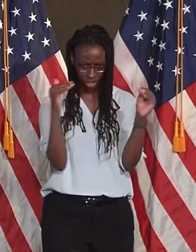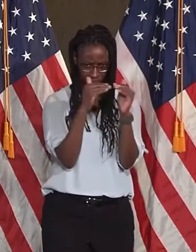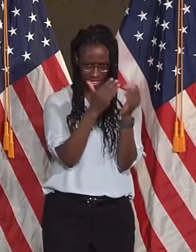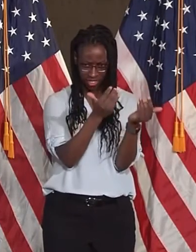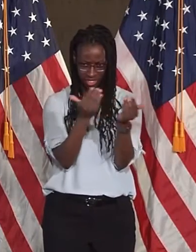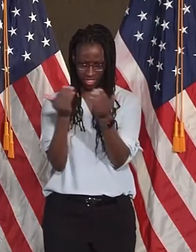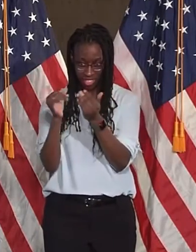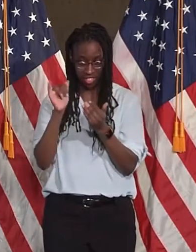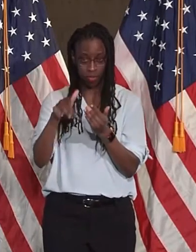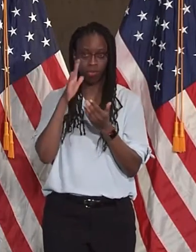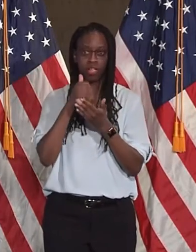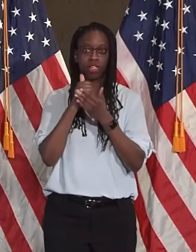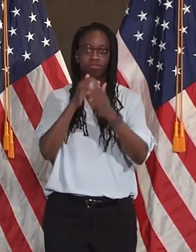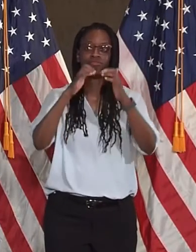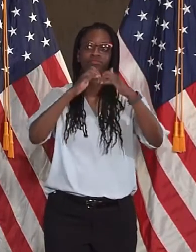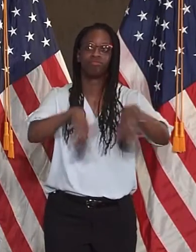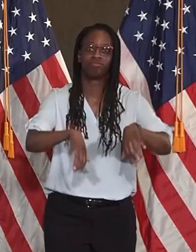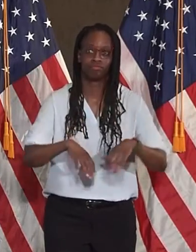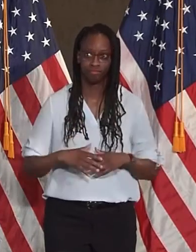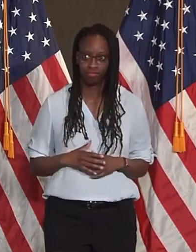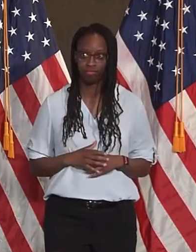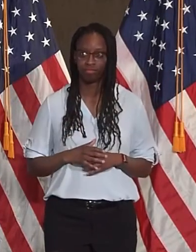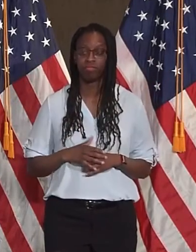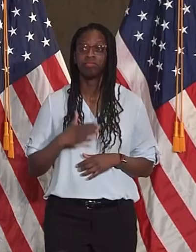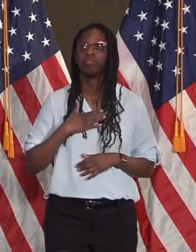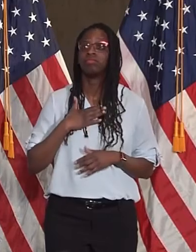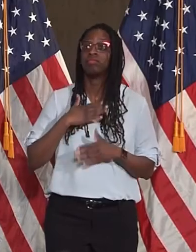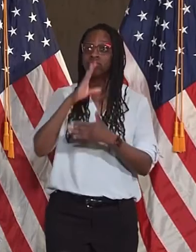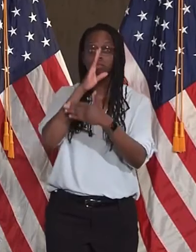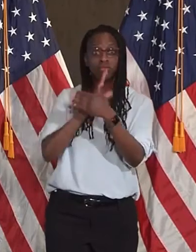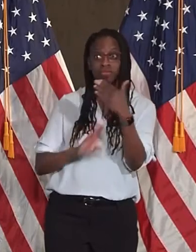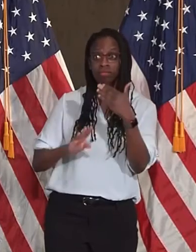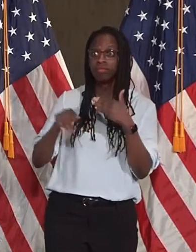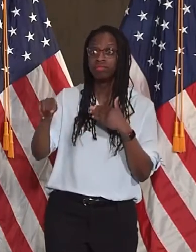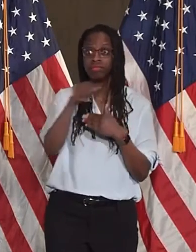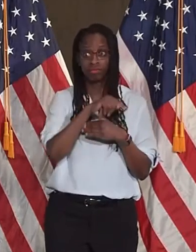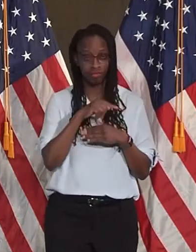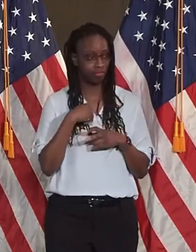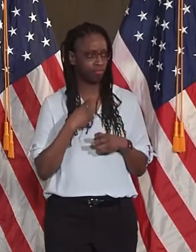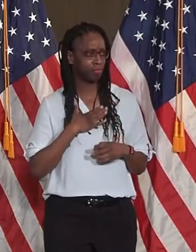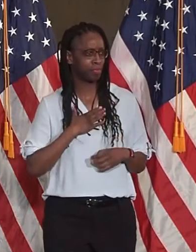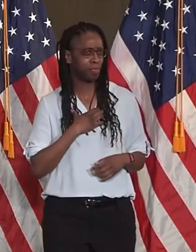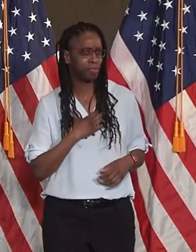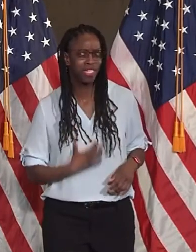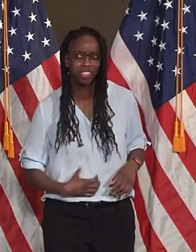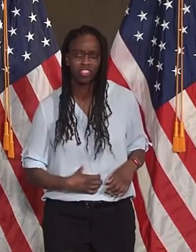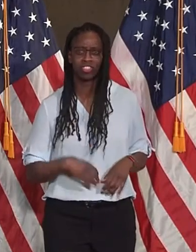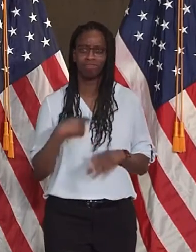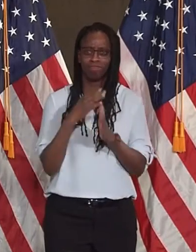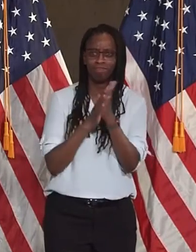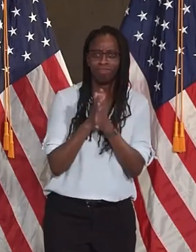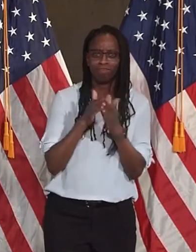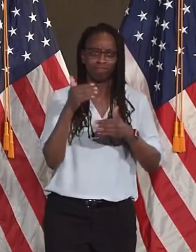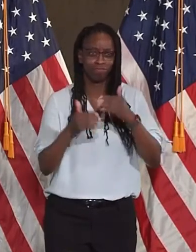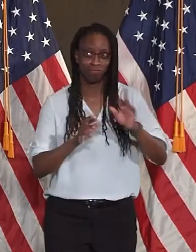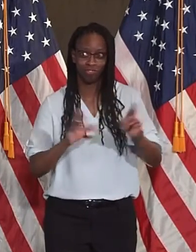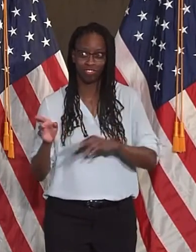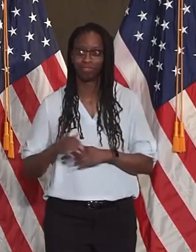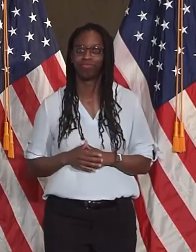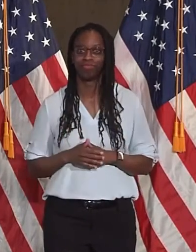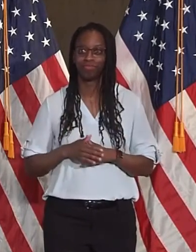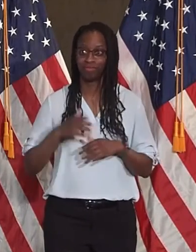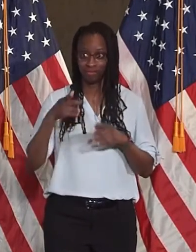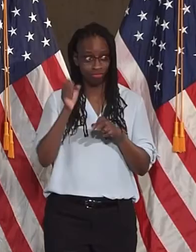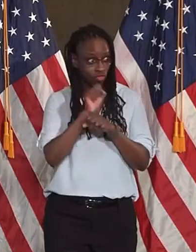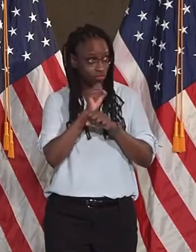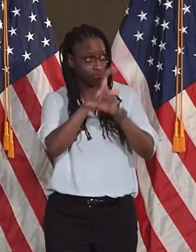passionate about the possibilities for Boston, the city that I love. Our nation and our city are